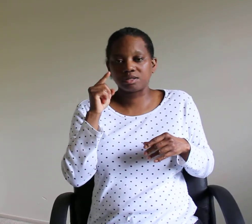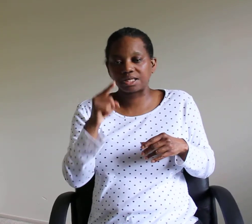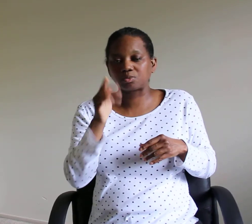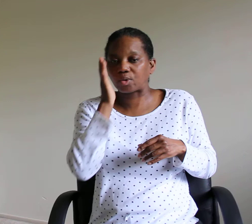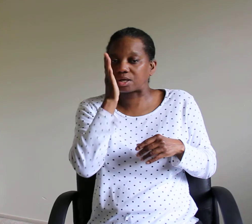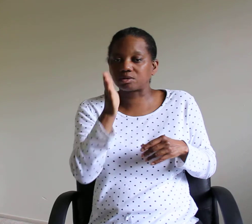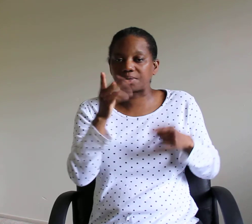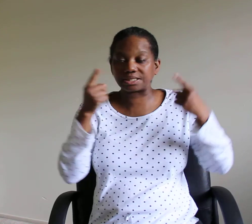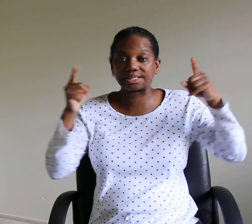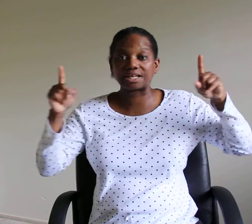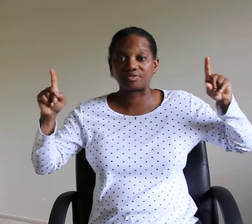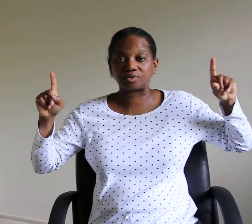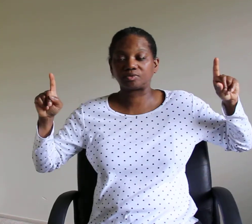this will be successful.